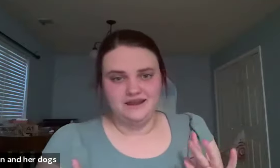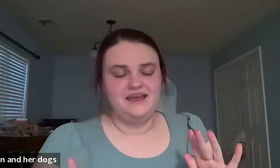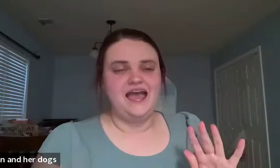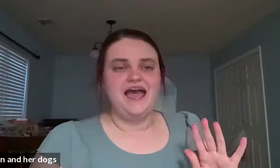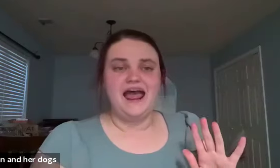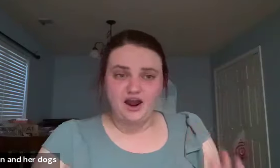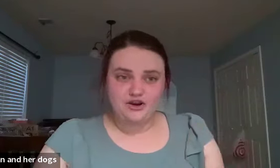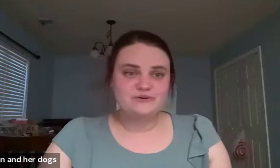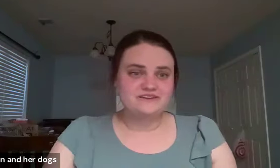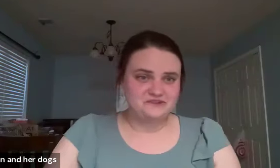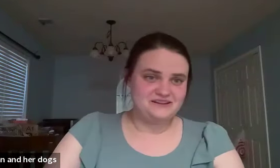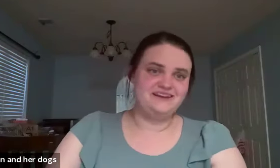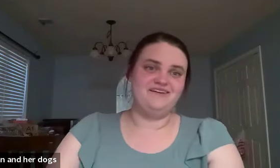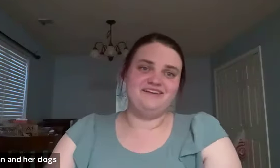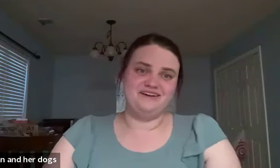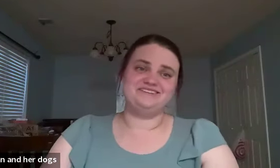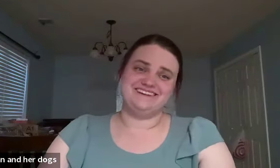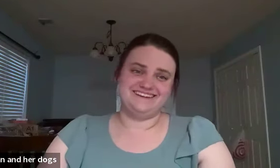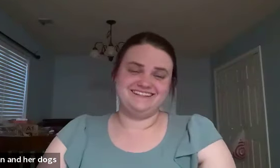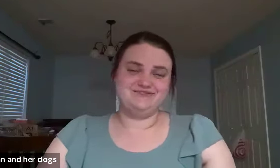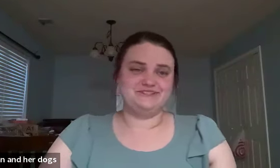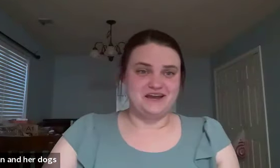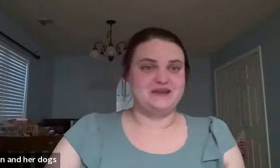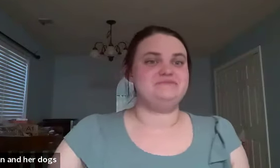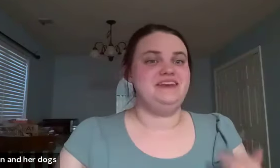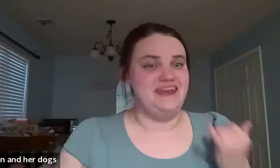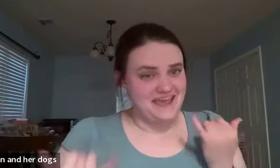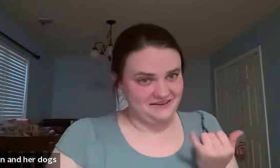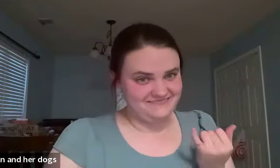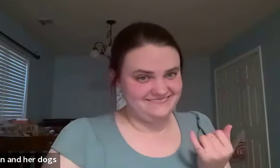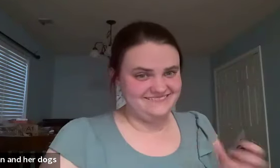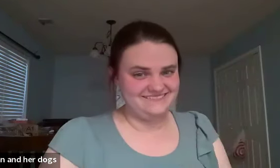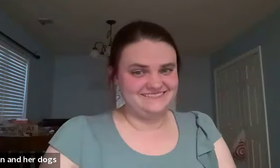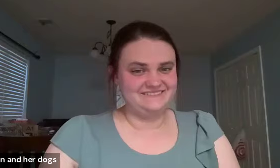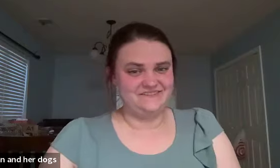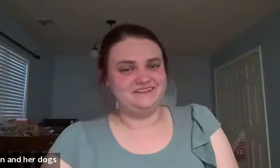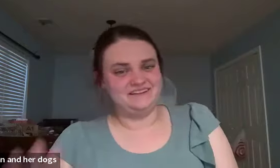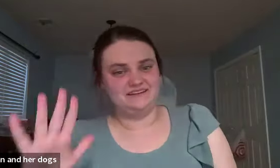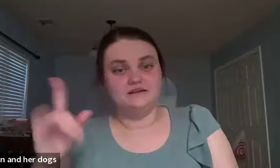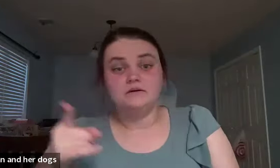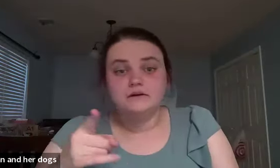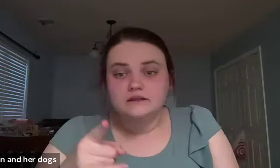Okay, how are we feeling on our signs for time now? Feeling?